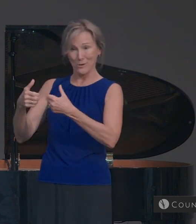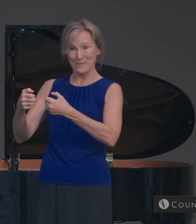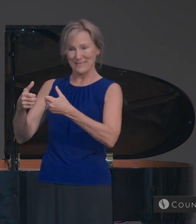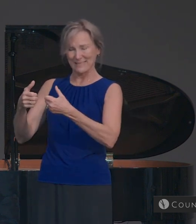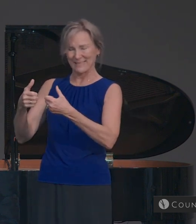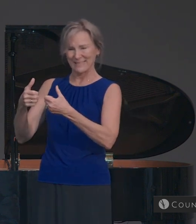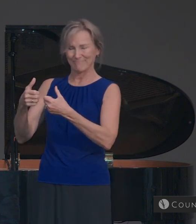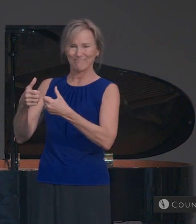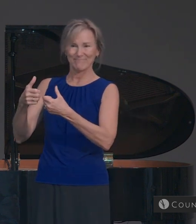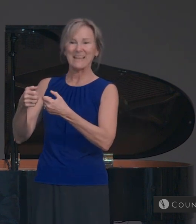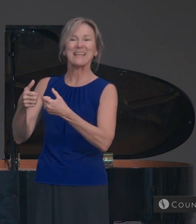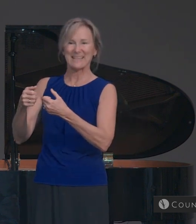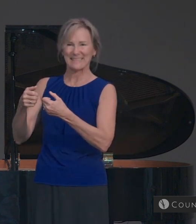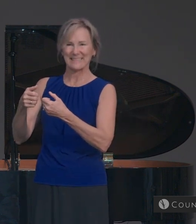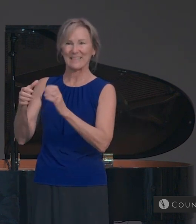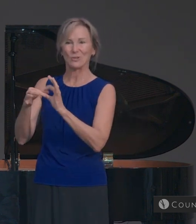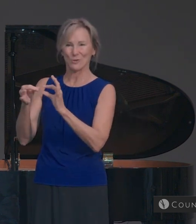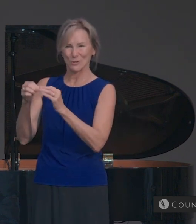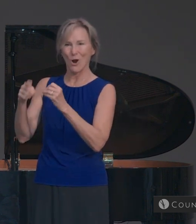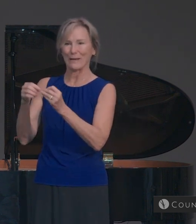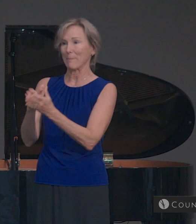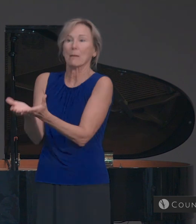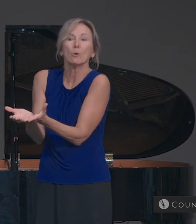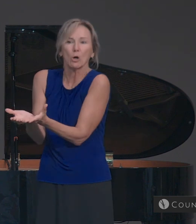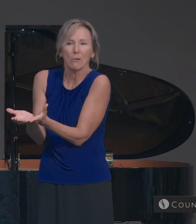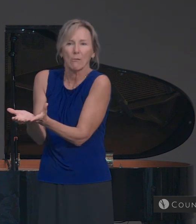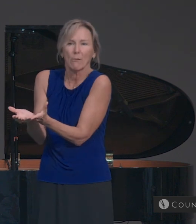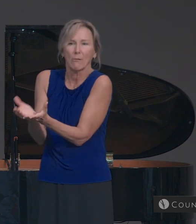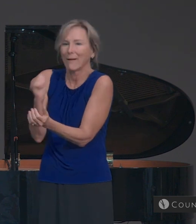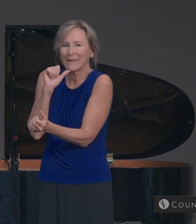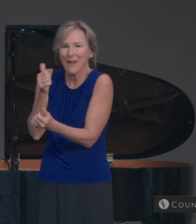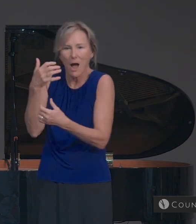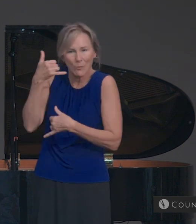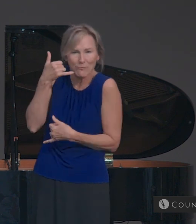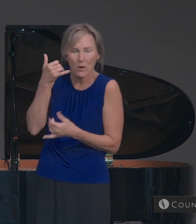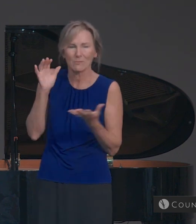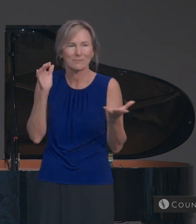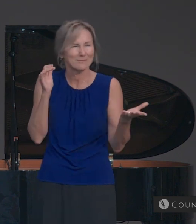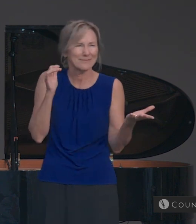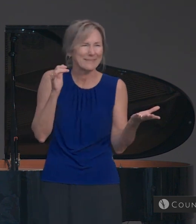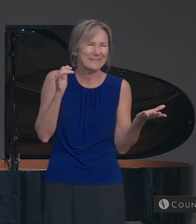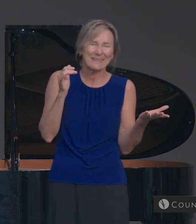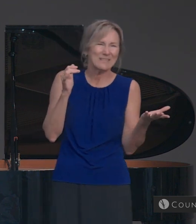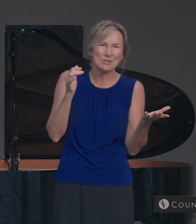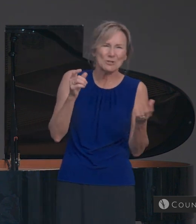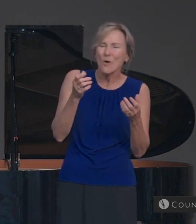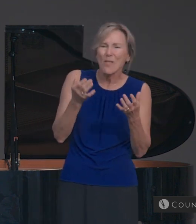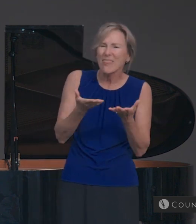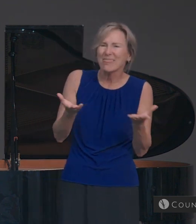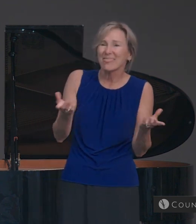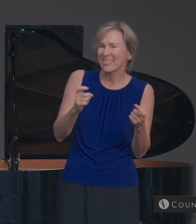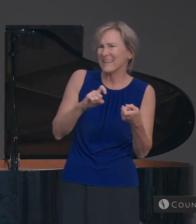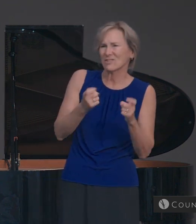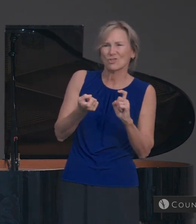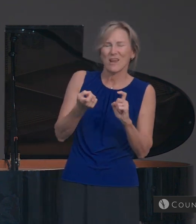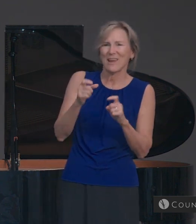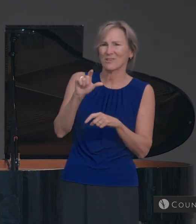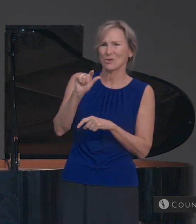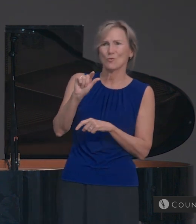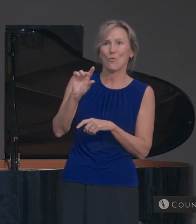28 years ago, if you said the word Google, people thought you were doing baby talk. 28 years